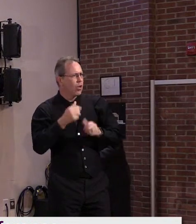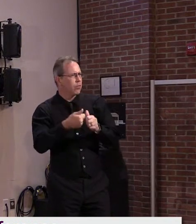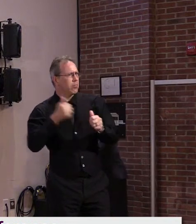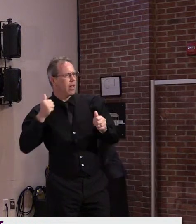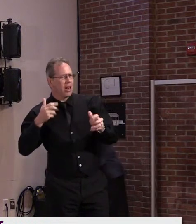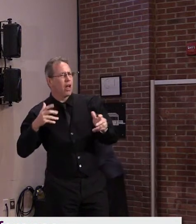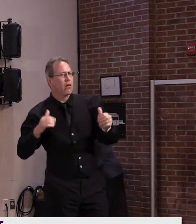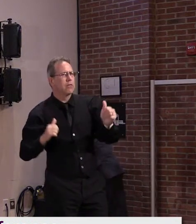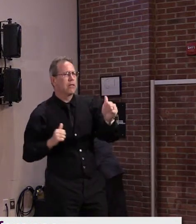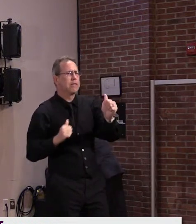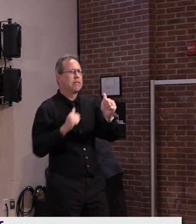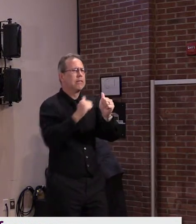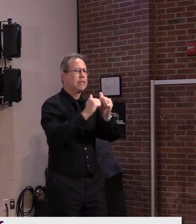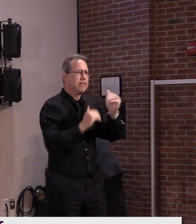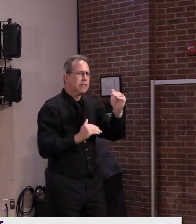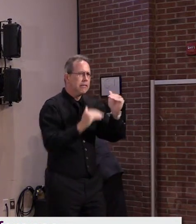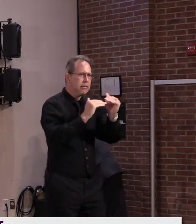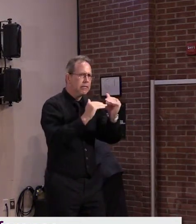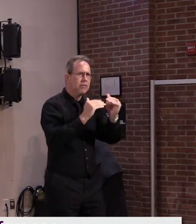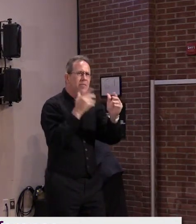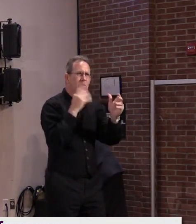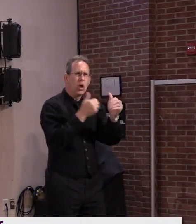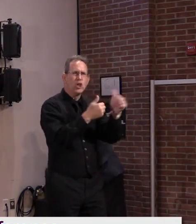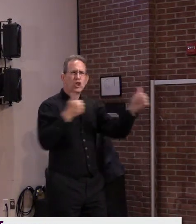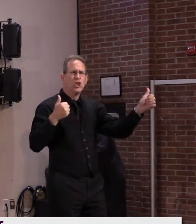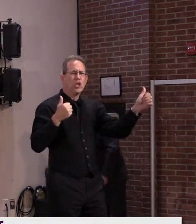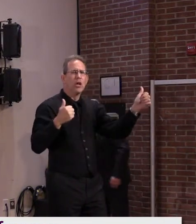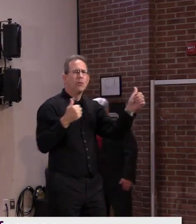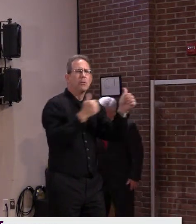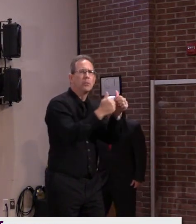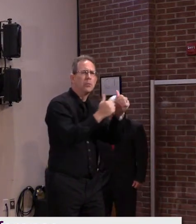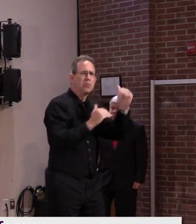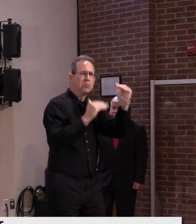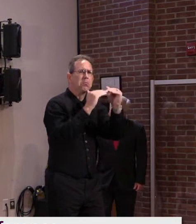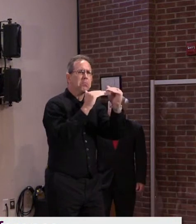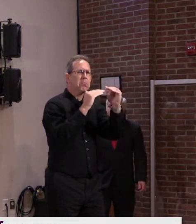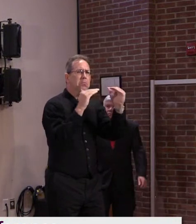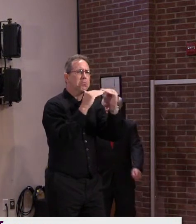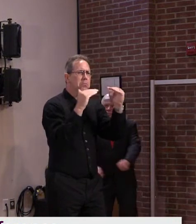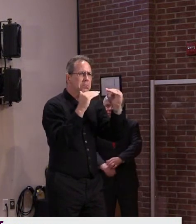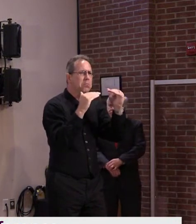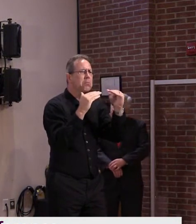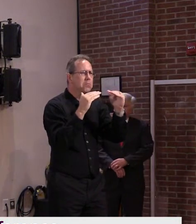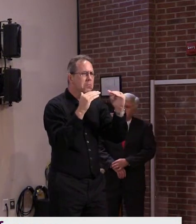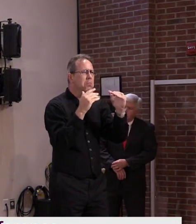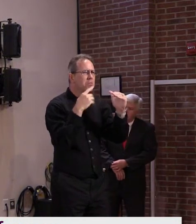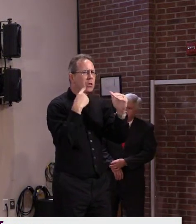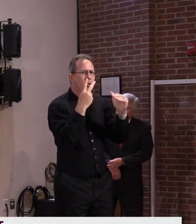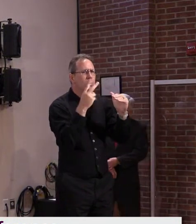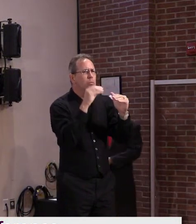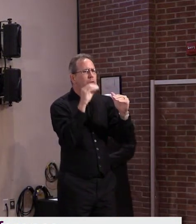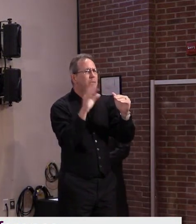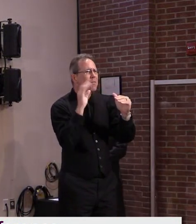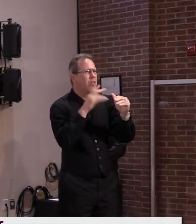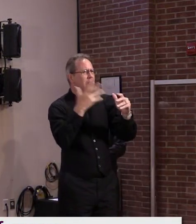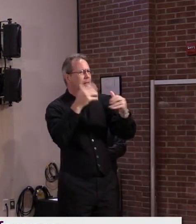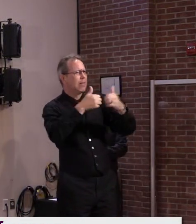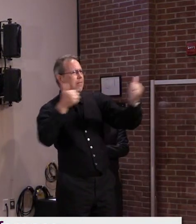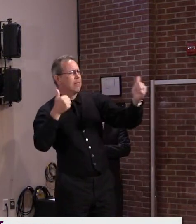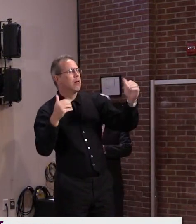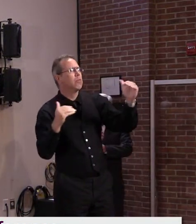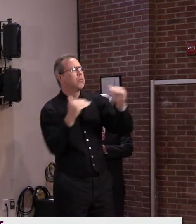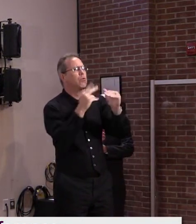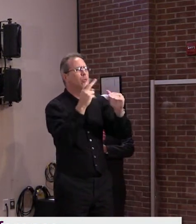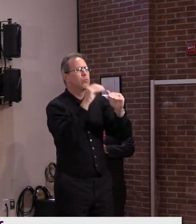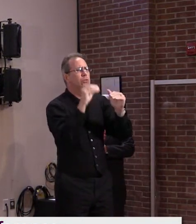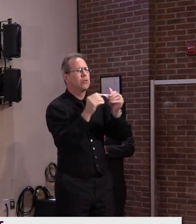under 2%, and it was 7 times that way back in the beginning. So there's